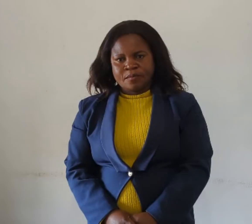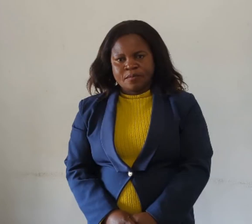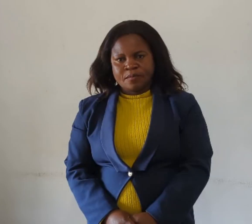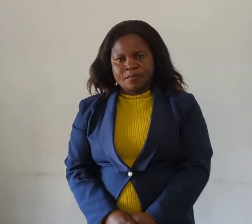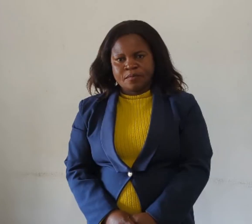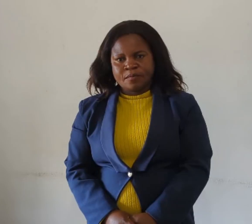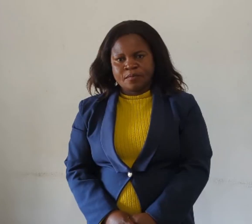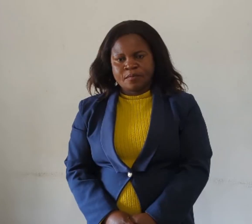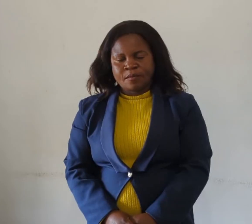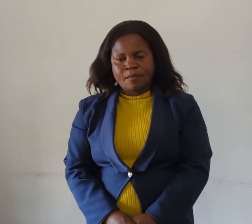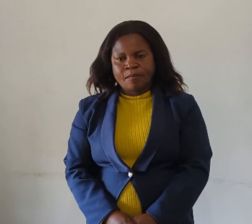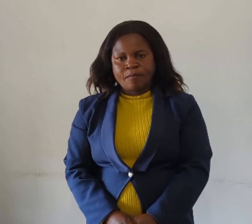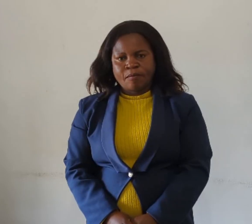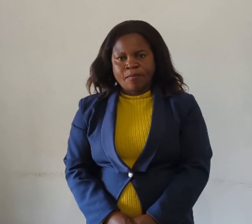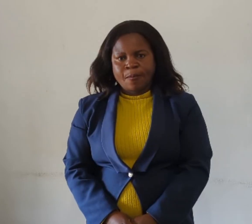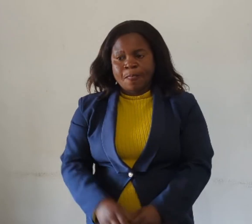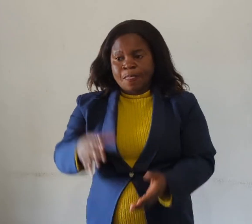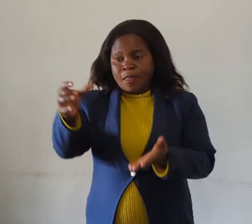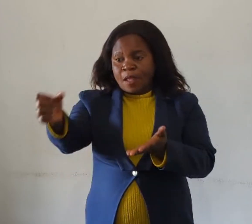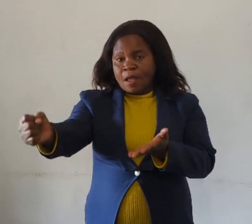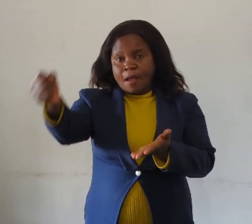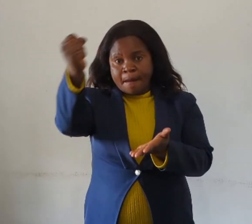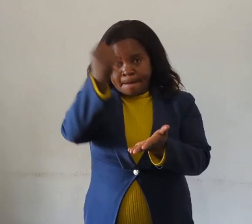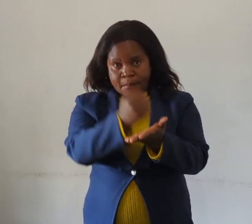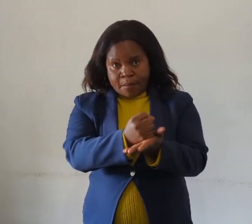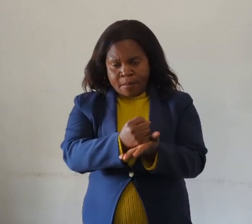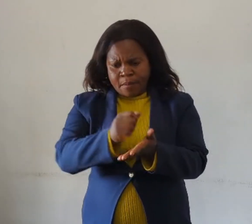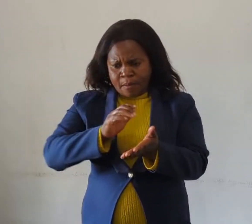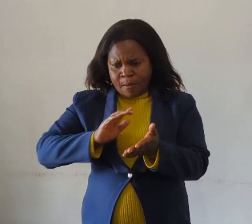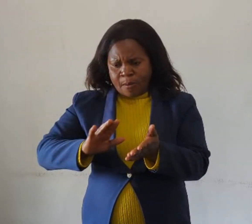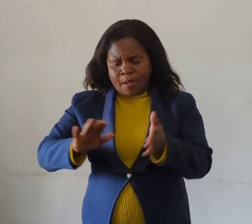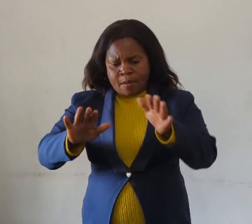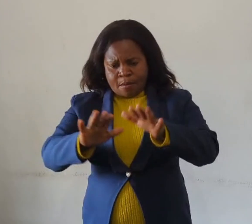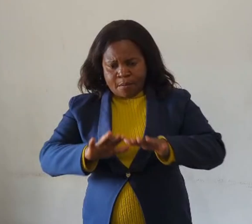Appointment of presiding officer.